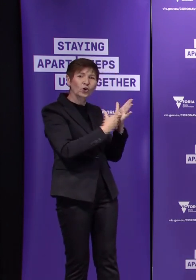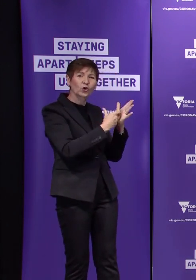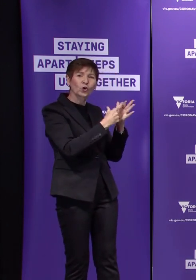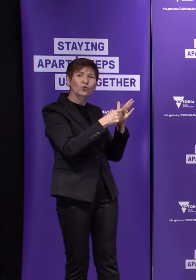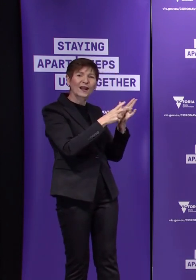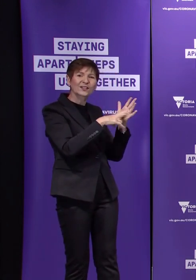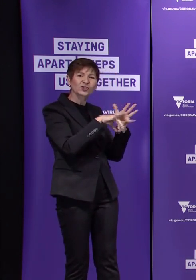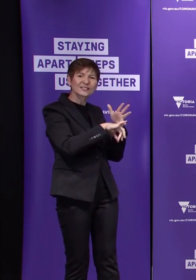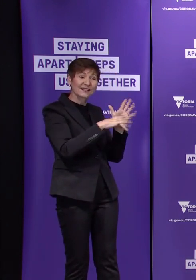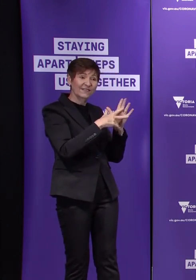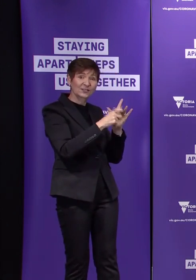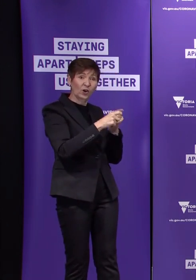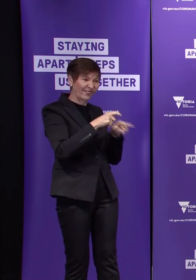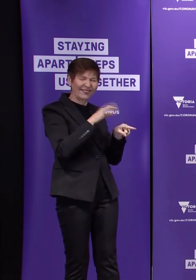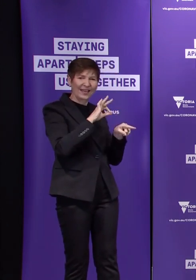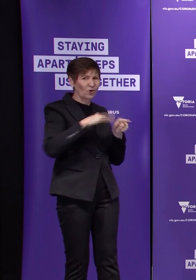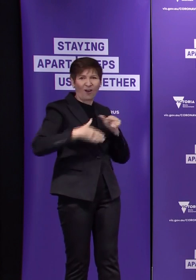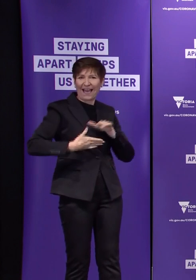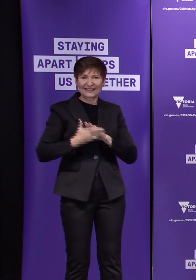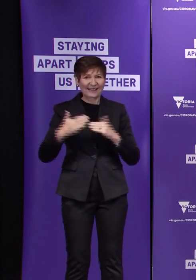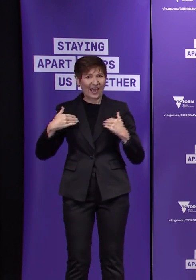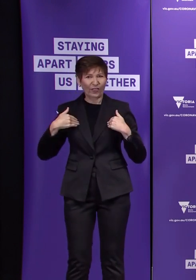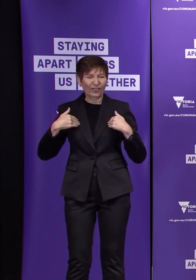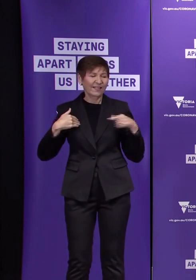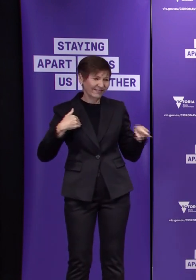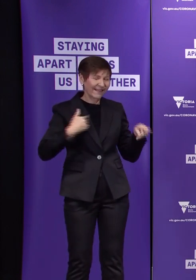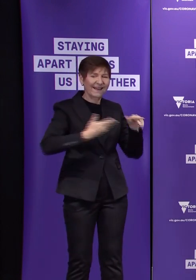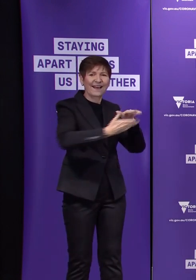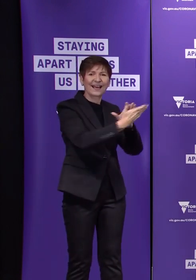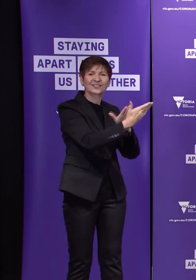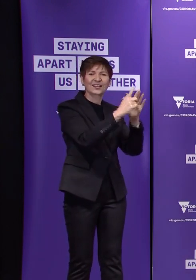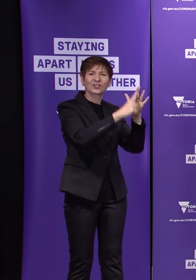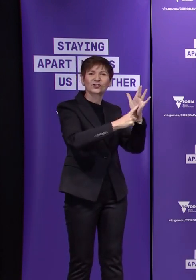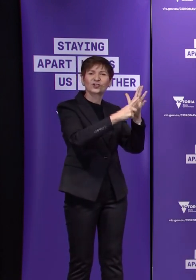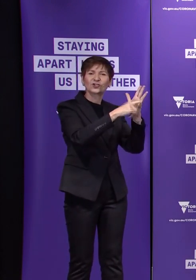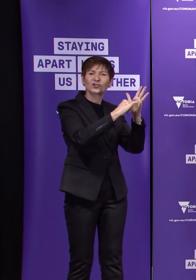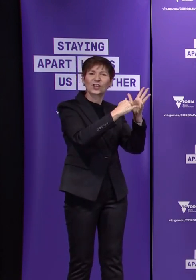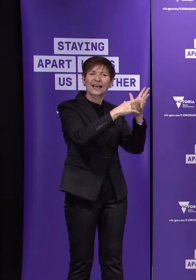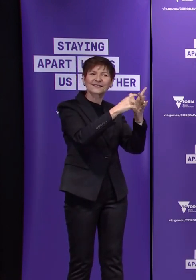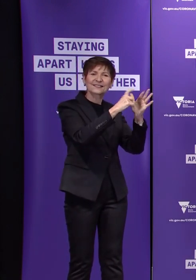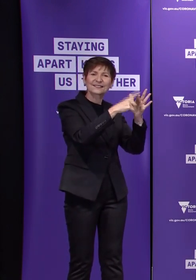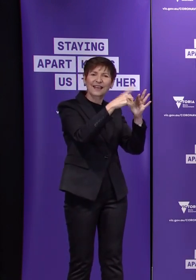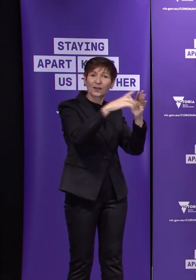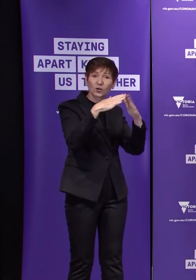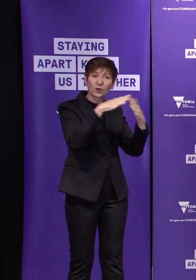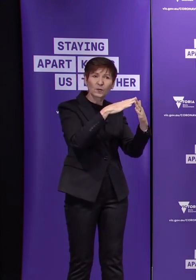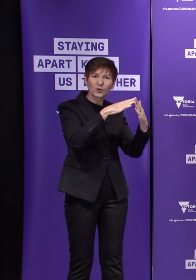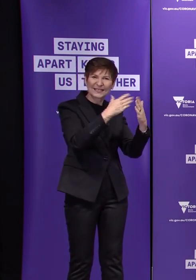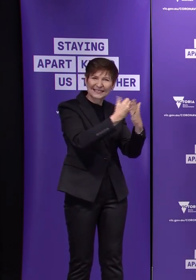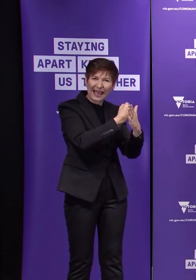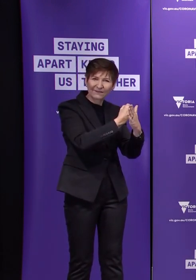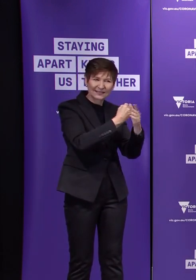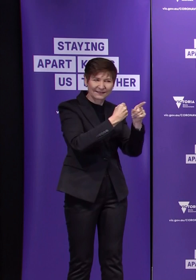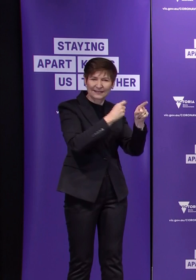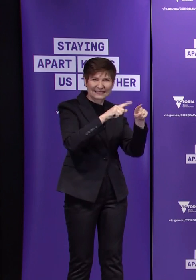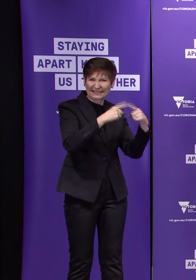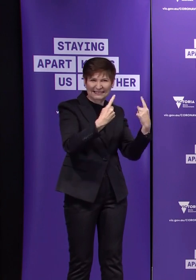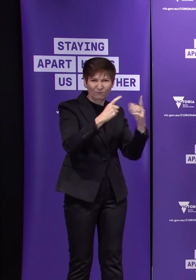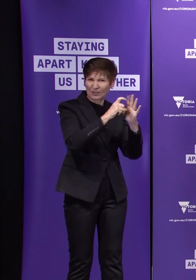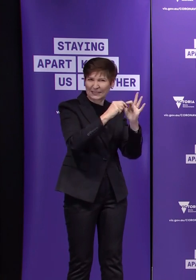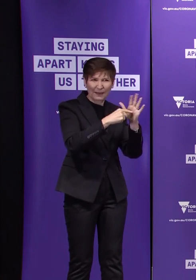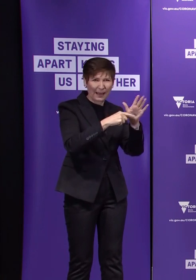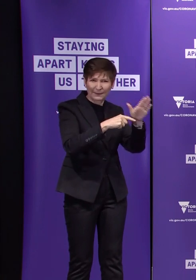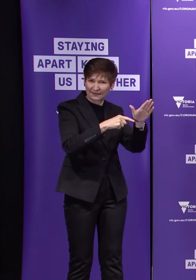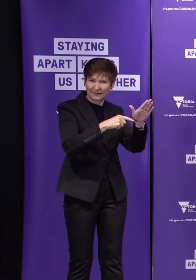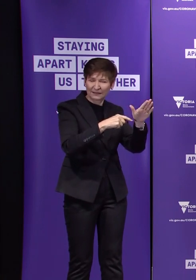are part of the Department of Justice and Community Safety, and it made perfect sense to put these matters beyond any doubt, and to